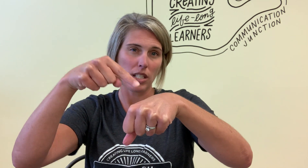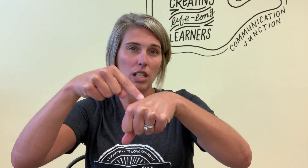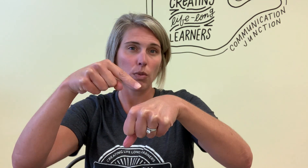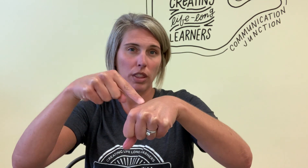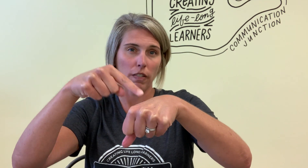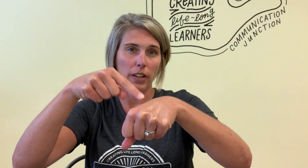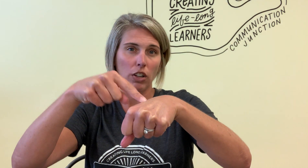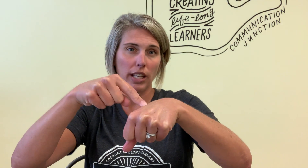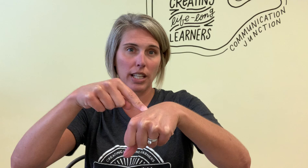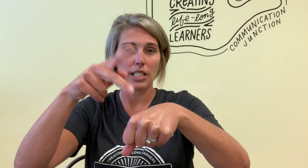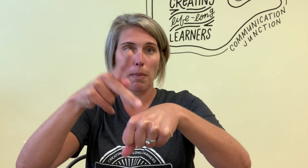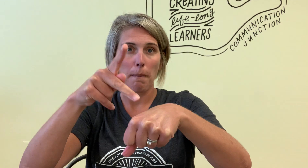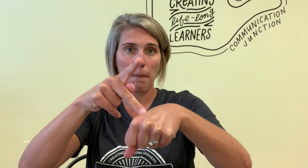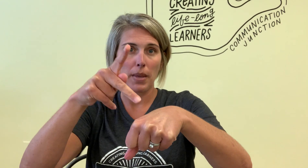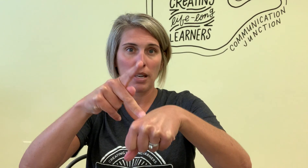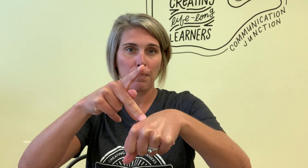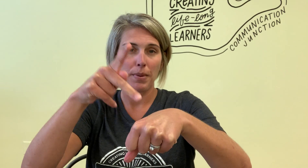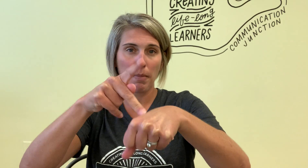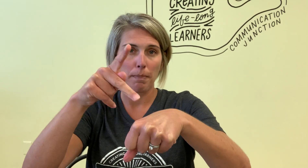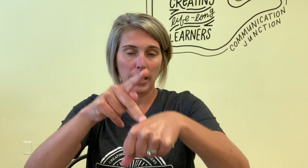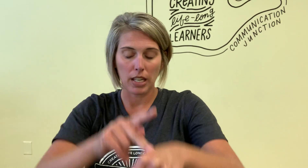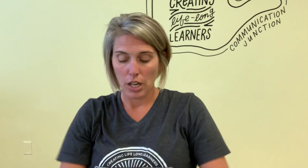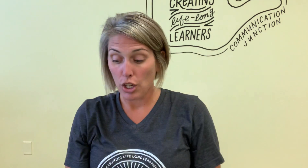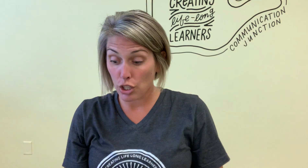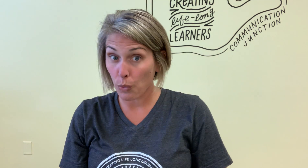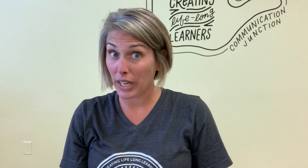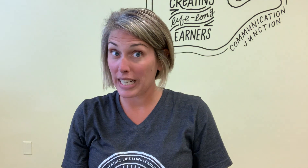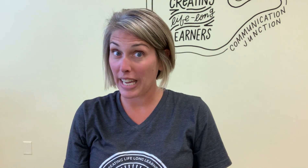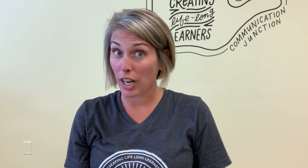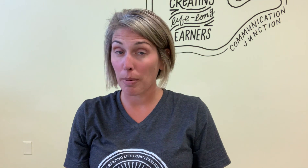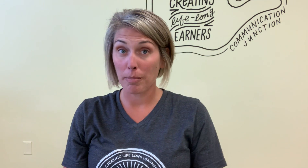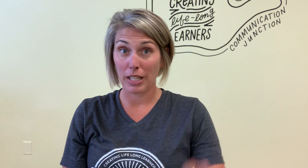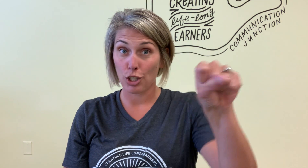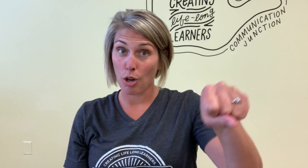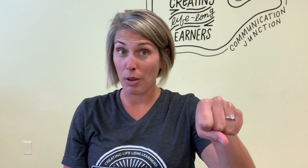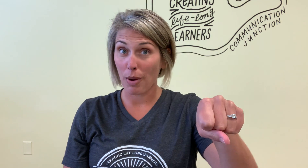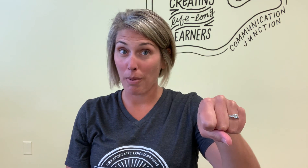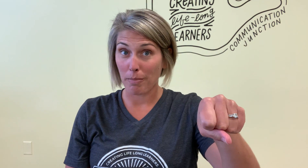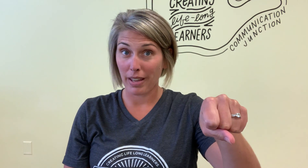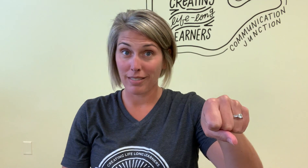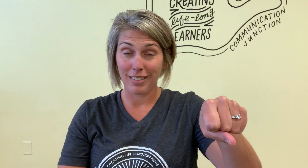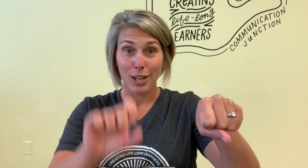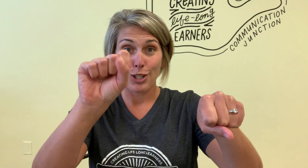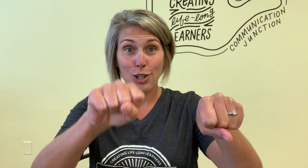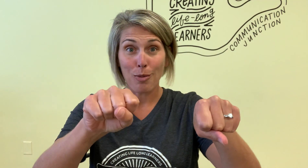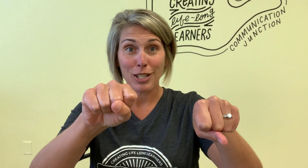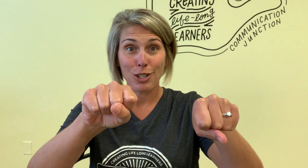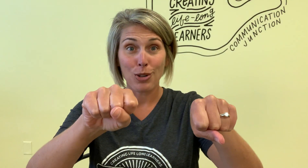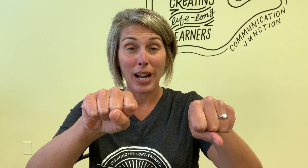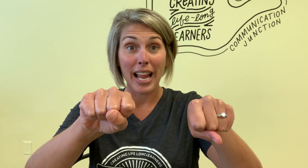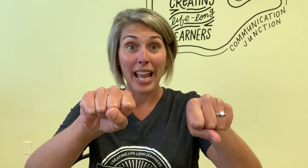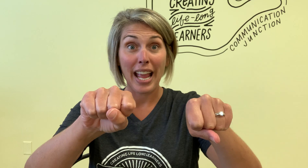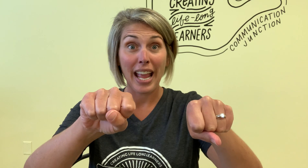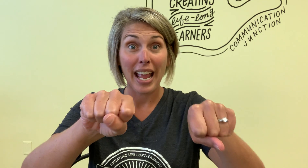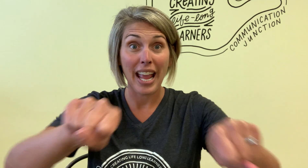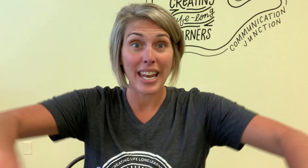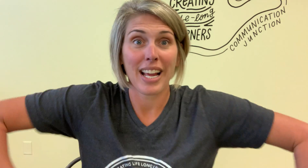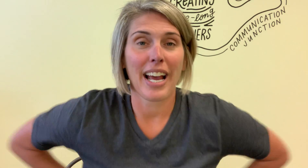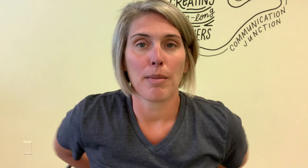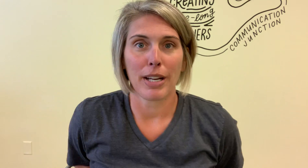with their finger like this, pumpkin, pumpkin. So we're gonna take our pumpkin, show me one pumpkin, show me two, and hide them behind your